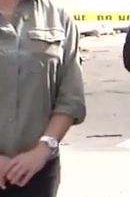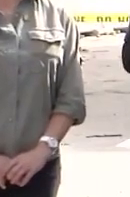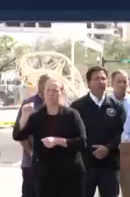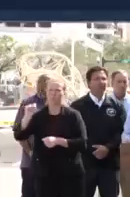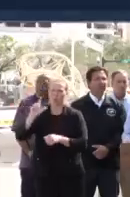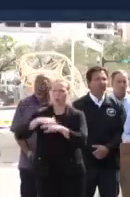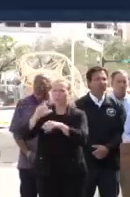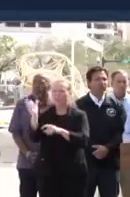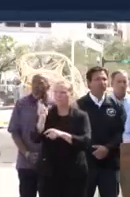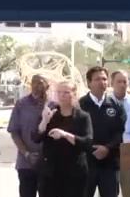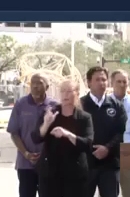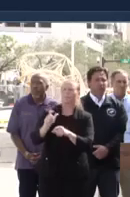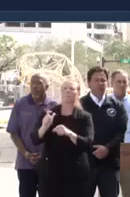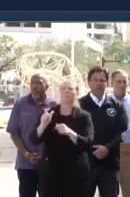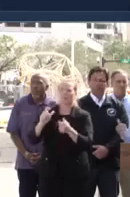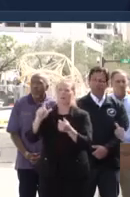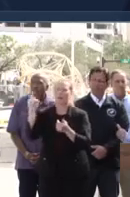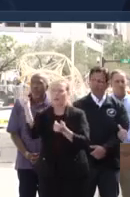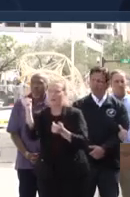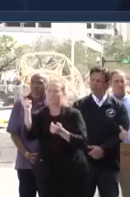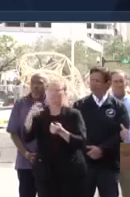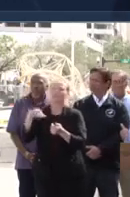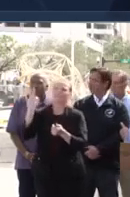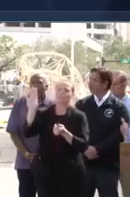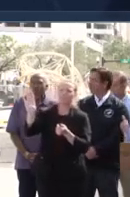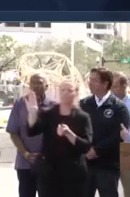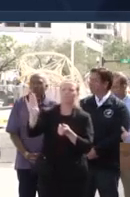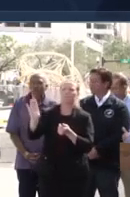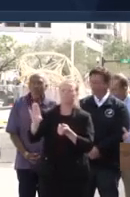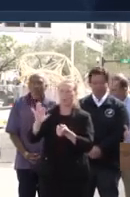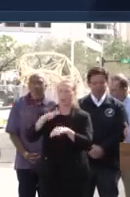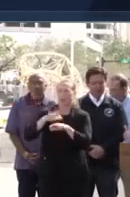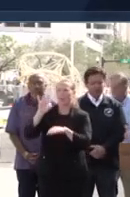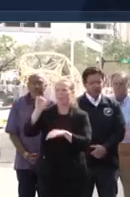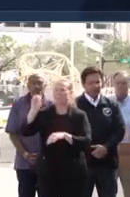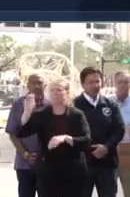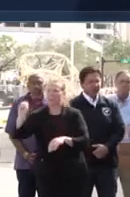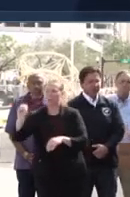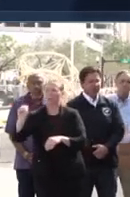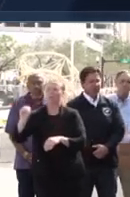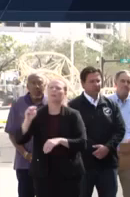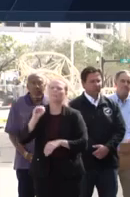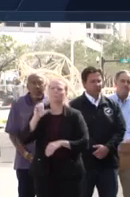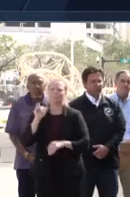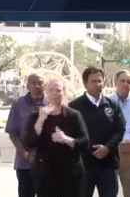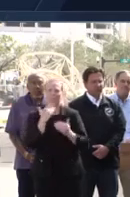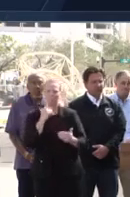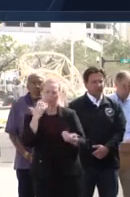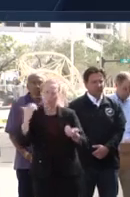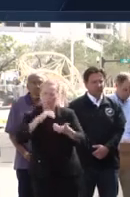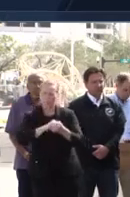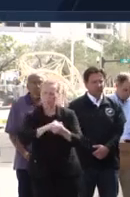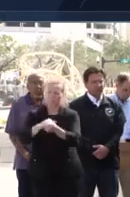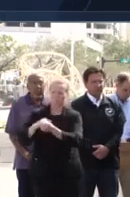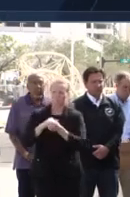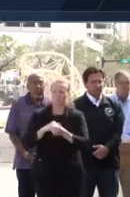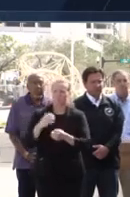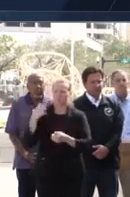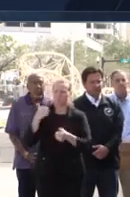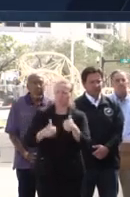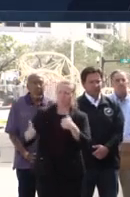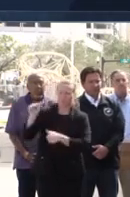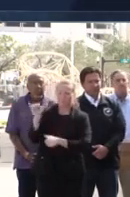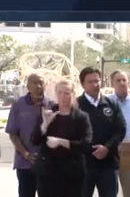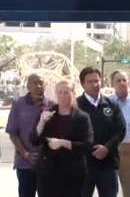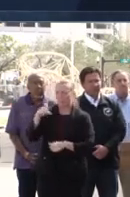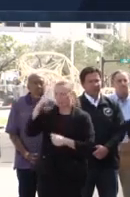at FDEM. Again, Melissa, thank you for your partnership and your cooperation in this. General Haas, same thing. Governor, as always, thank you for your